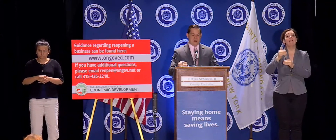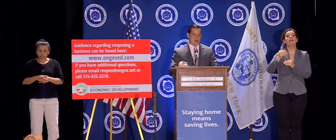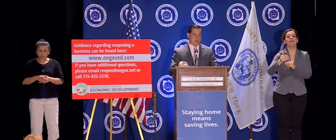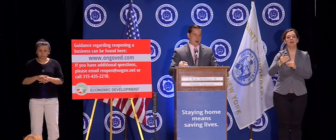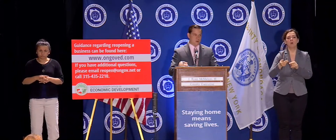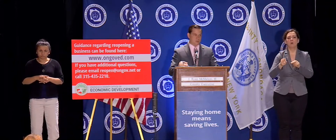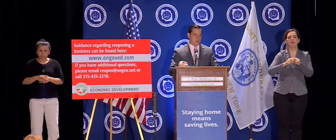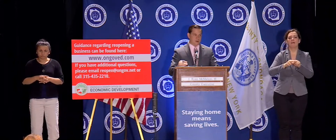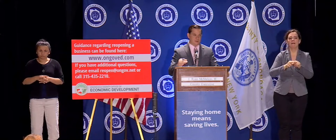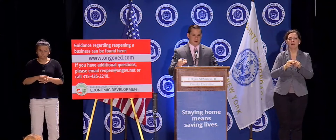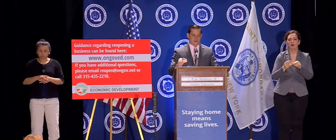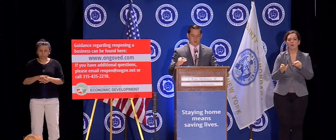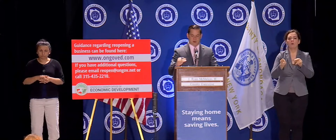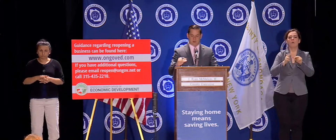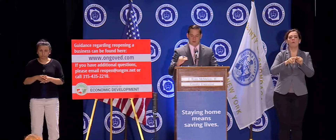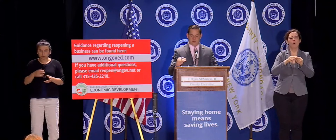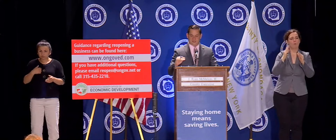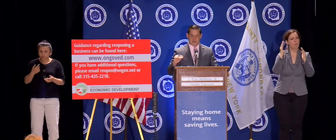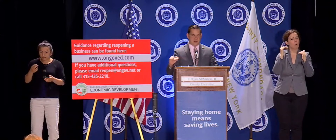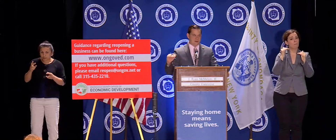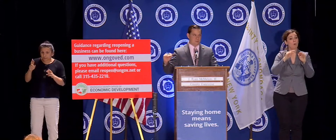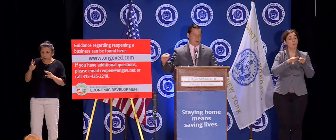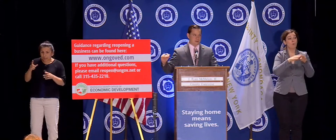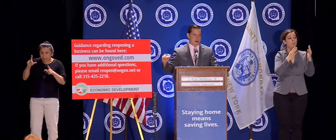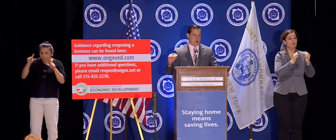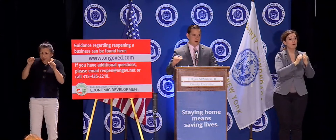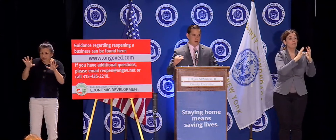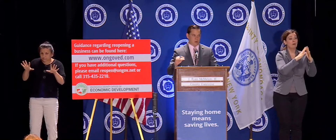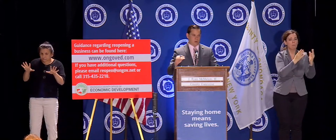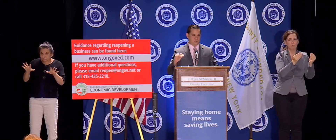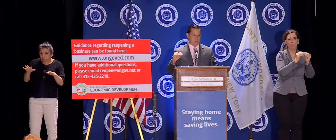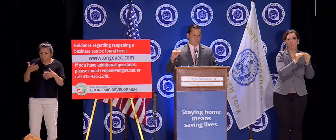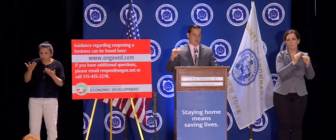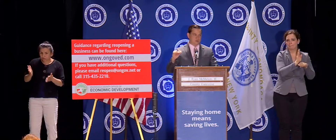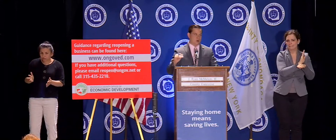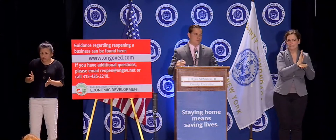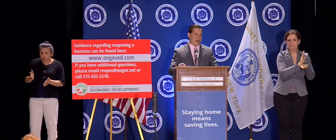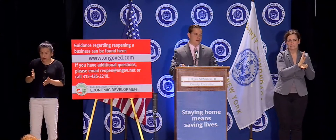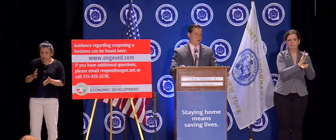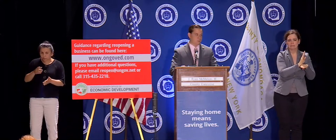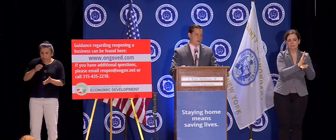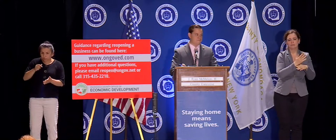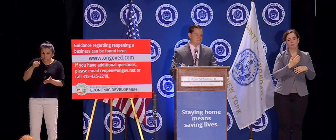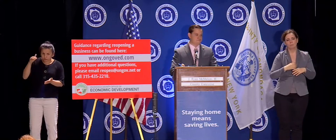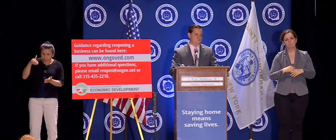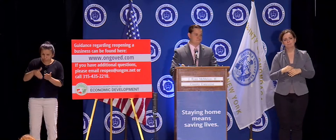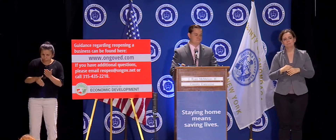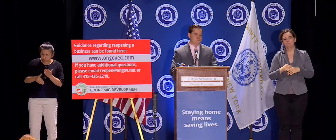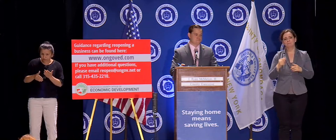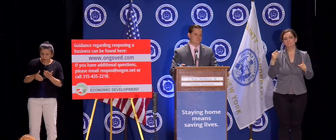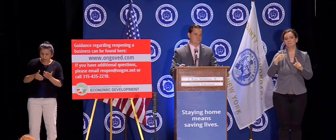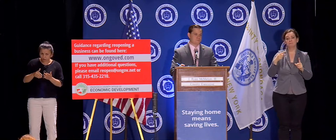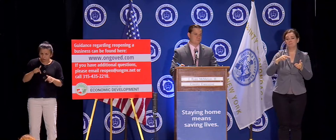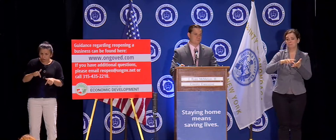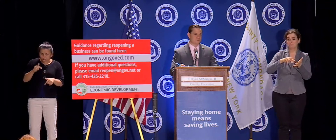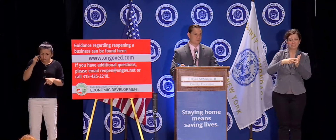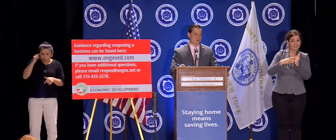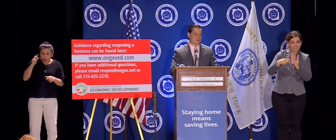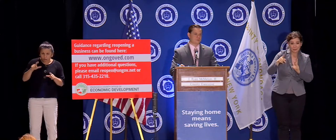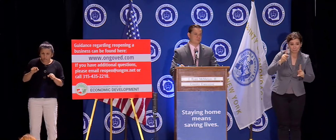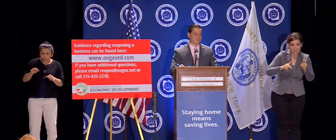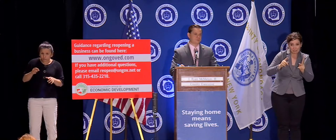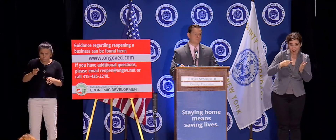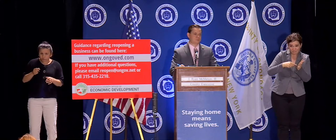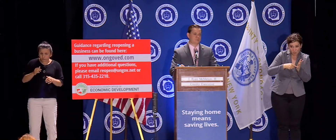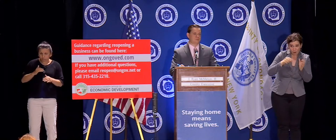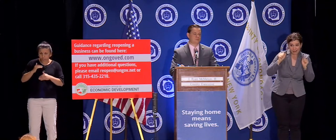we've bottomed out, and then it's whether we stay bottomed out or we start to crawl back a little bit. You mentioned that a county